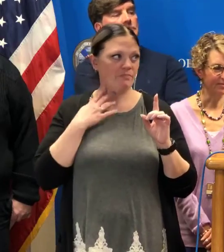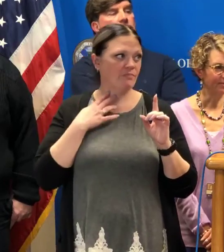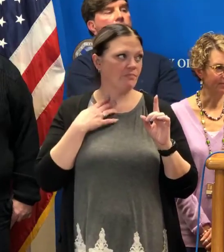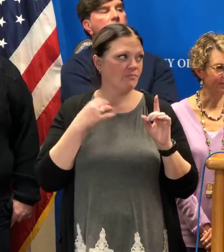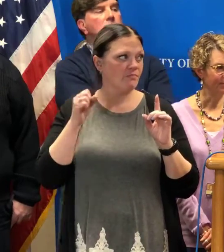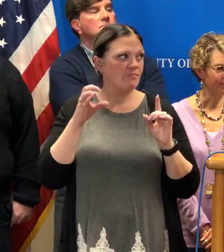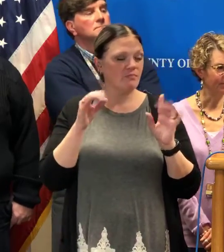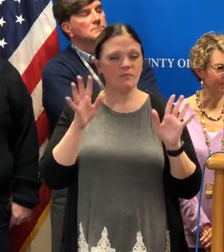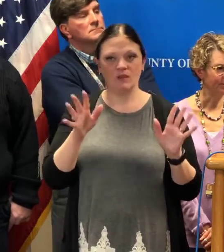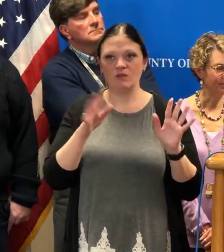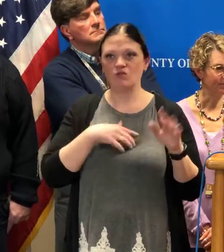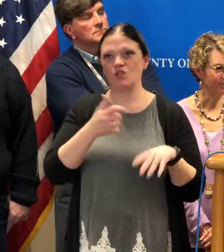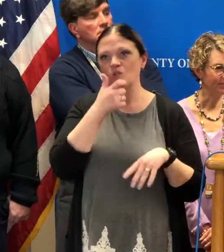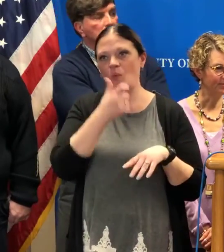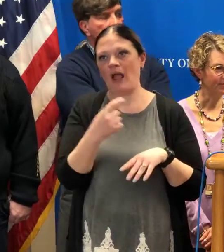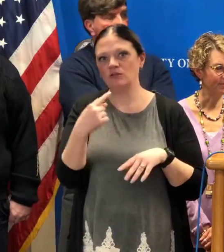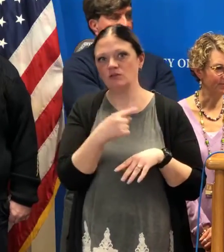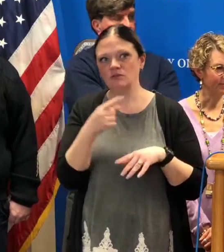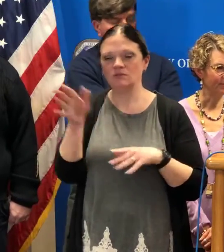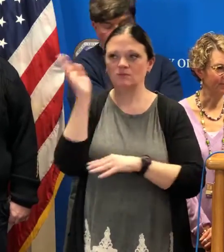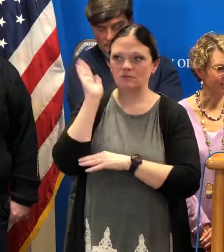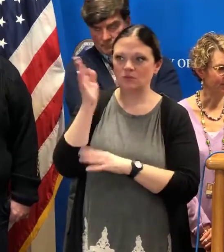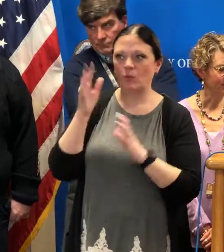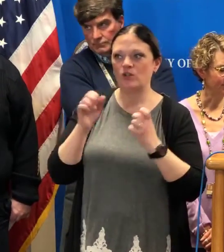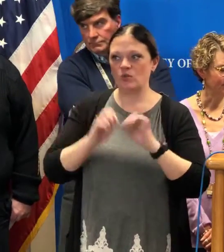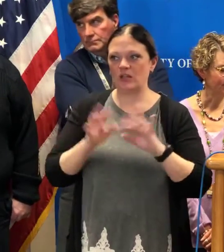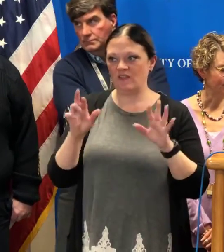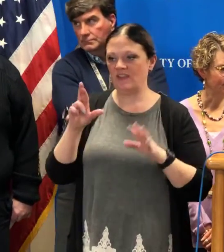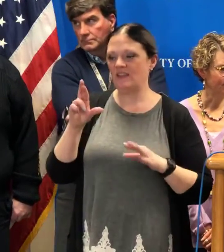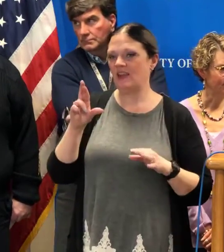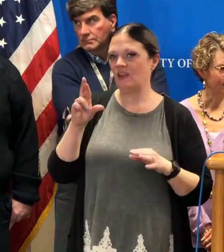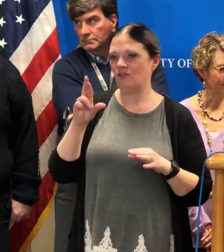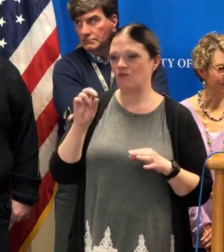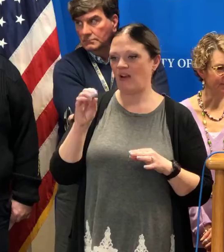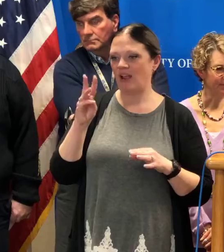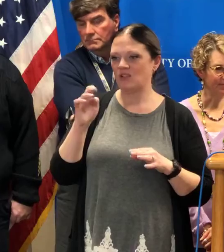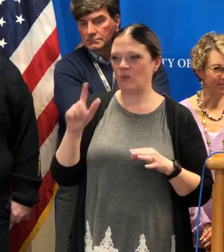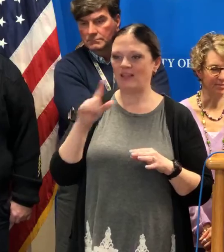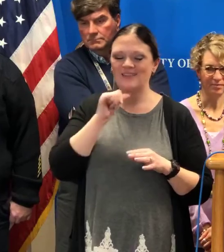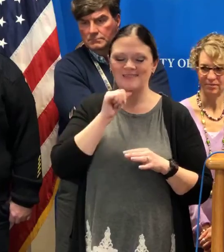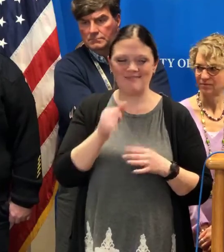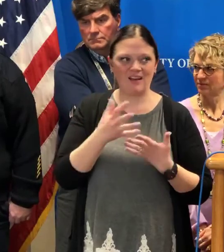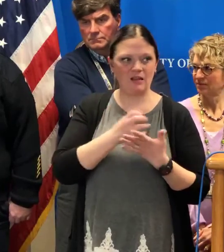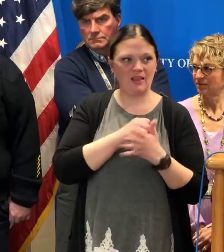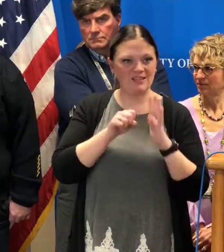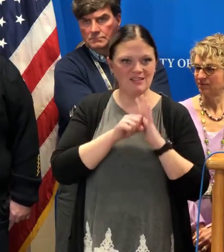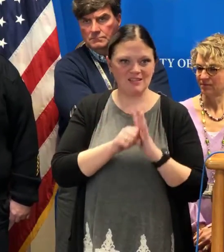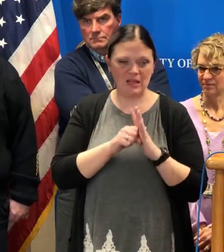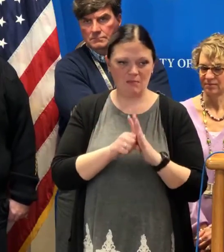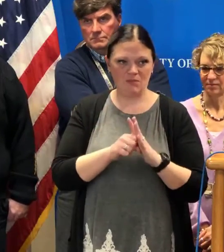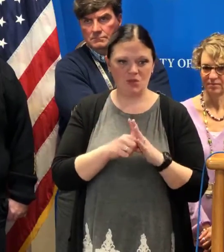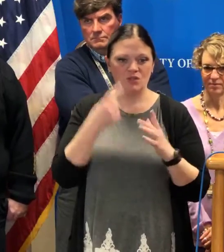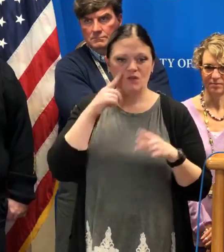So as they say, watch the executive briefings and wanted to clarify that Roswell Park is not collecting samples from people for